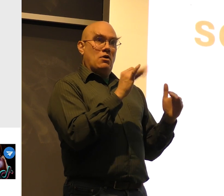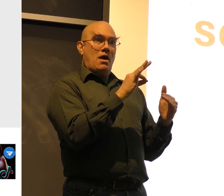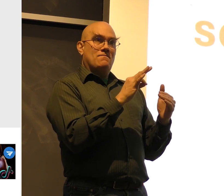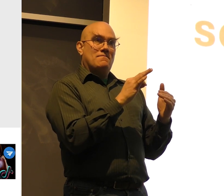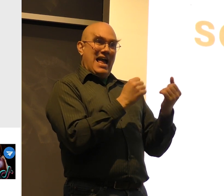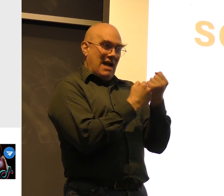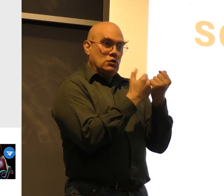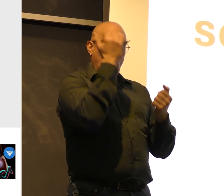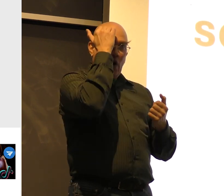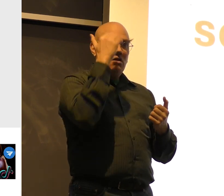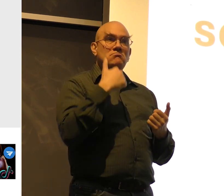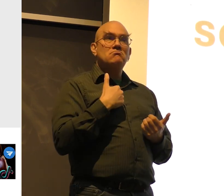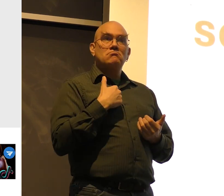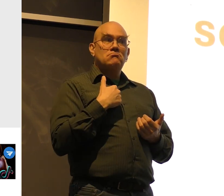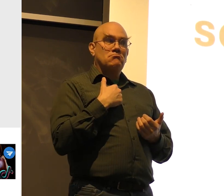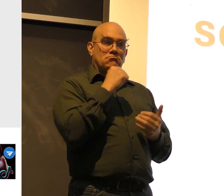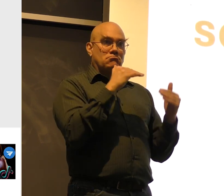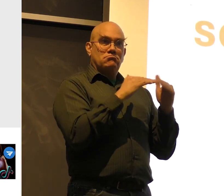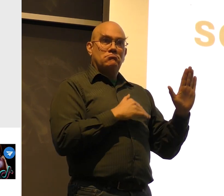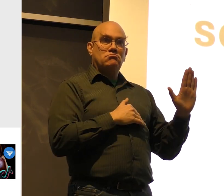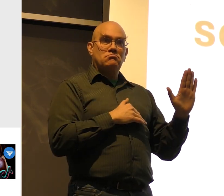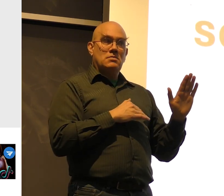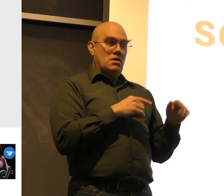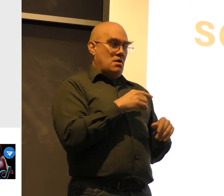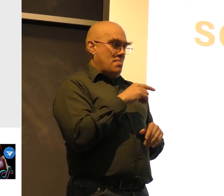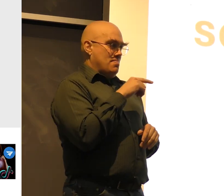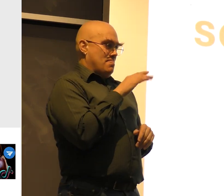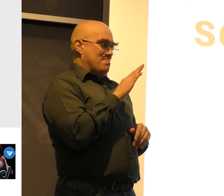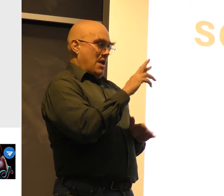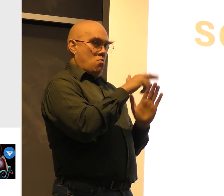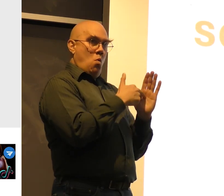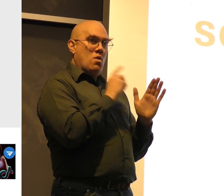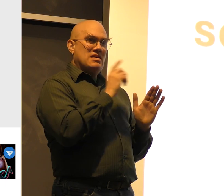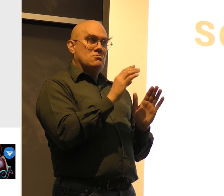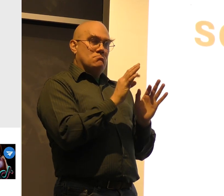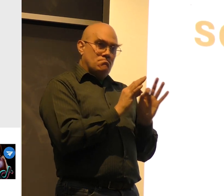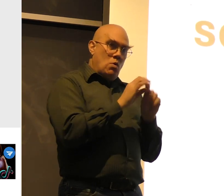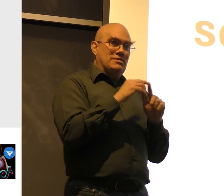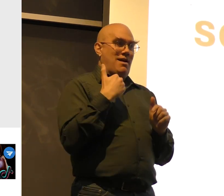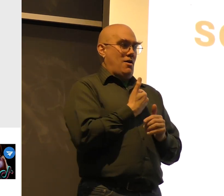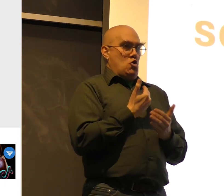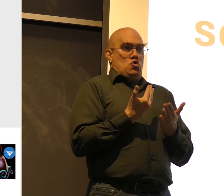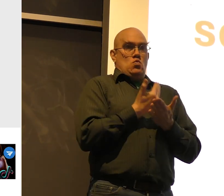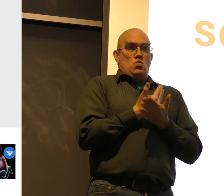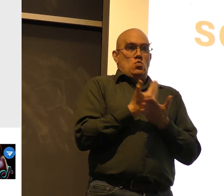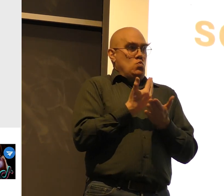to time, but that level of advocacy and awareness is not something I share. That's not my experience. Their role is important